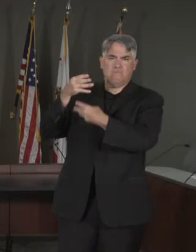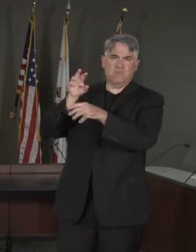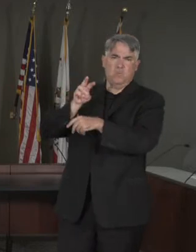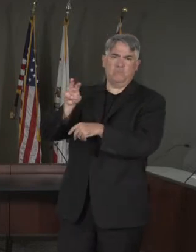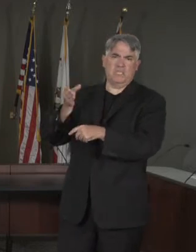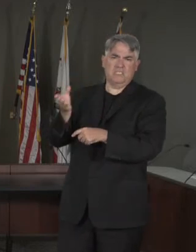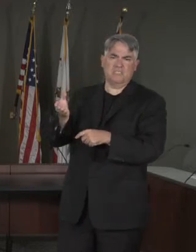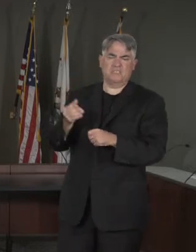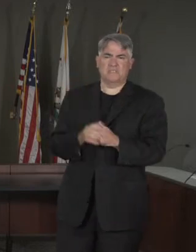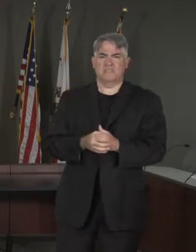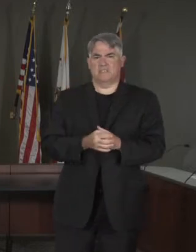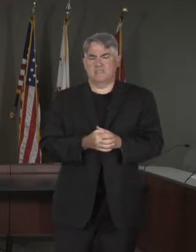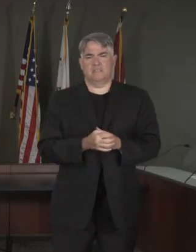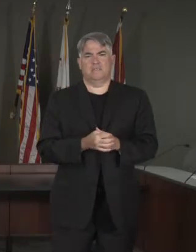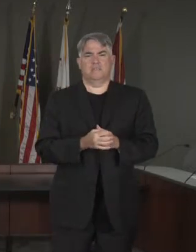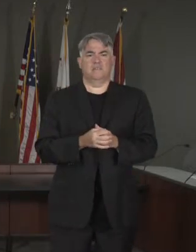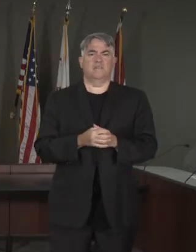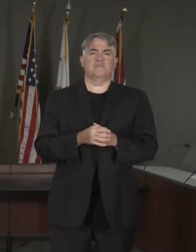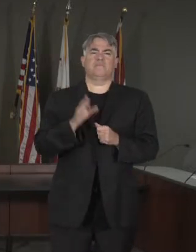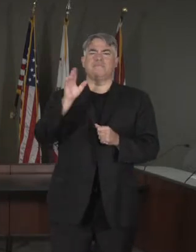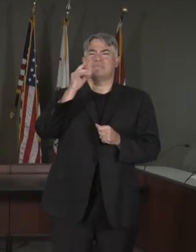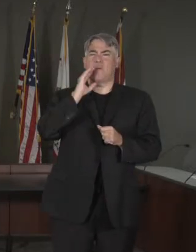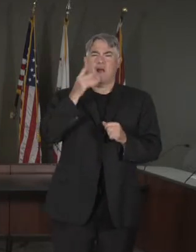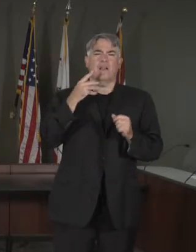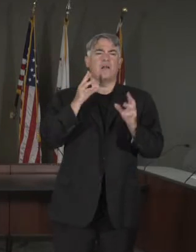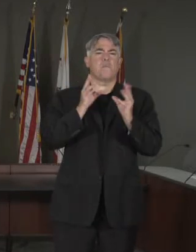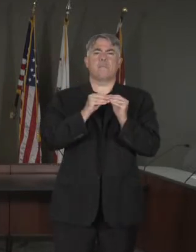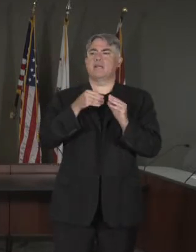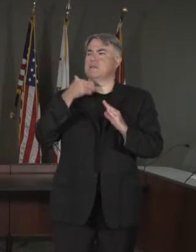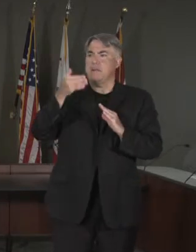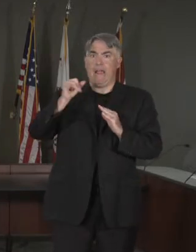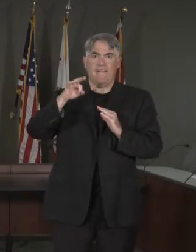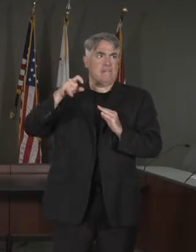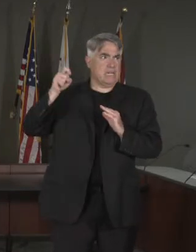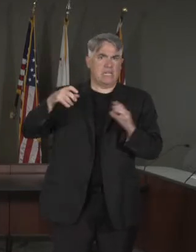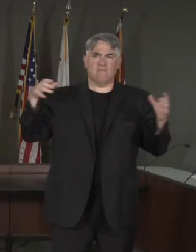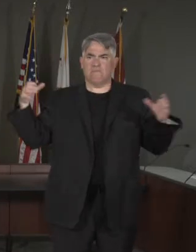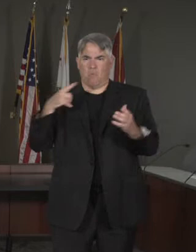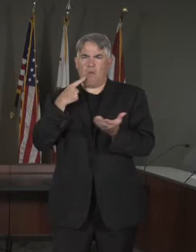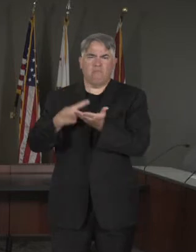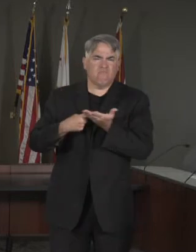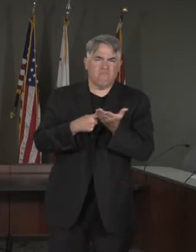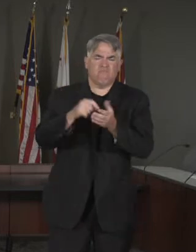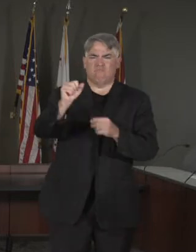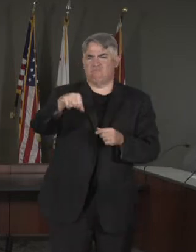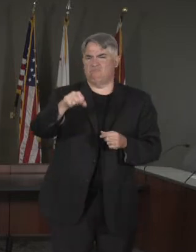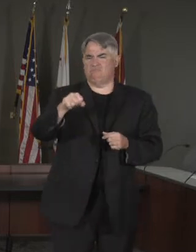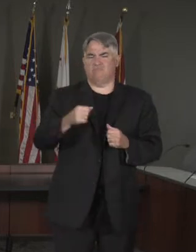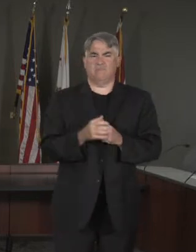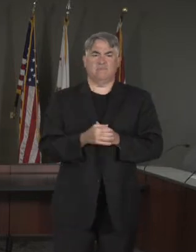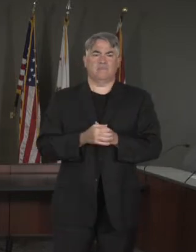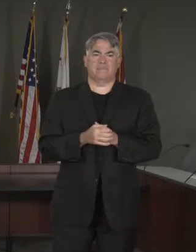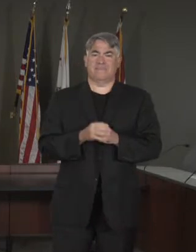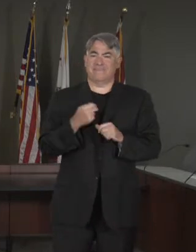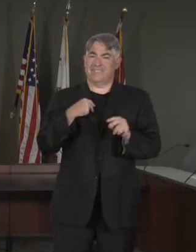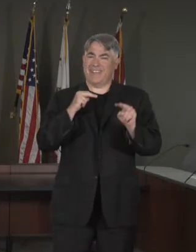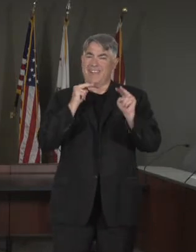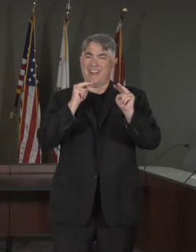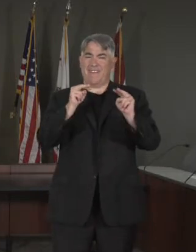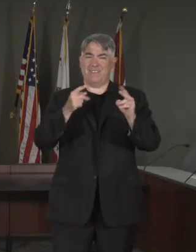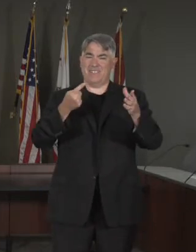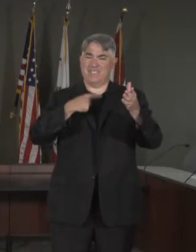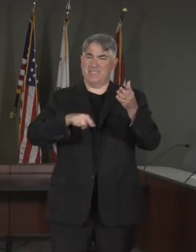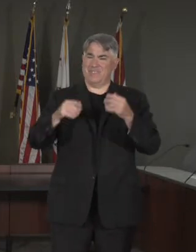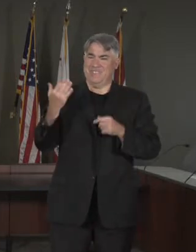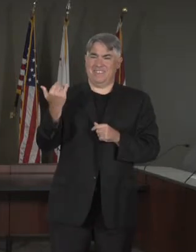and as we go in a new direction. But we are excited about where we are headed. We are looking forward to retiring the tiers on